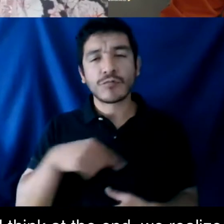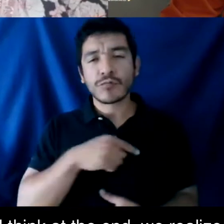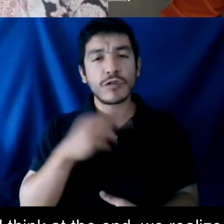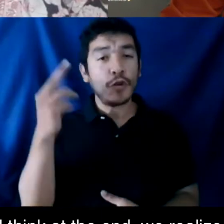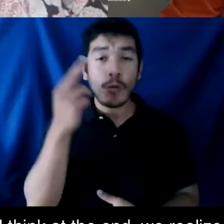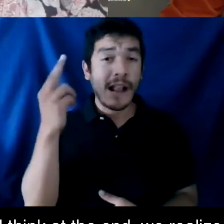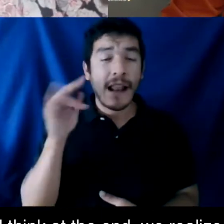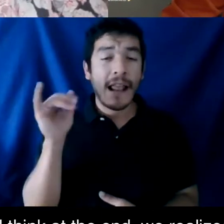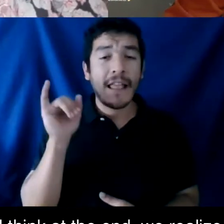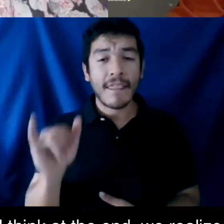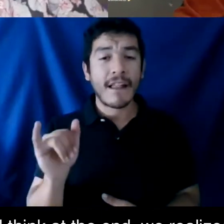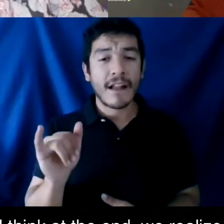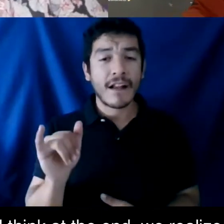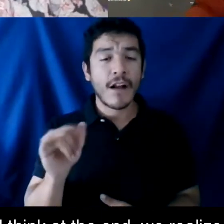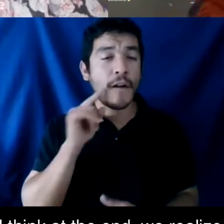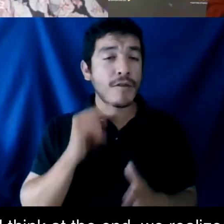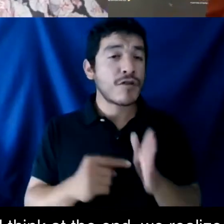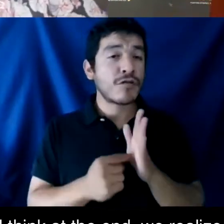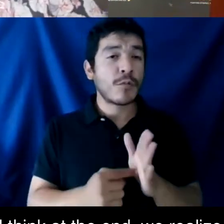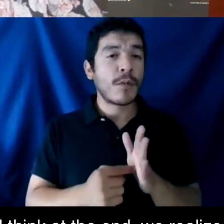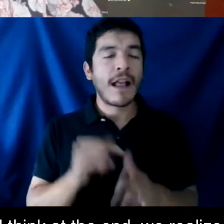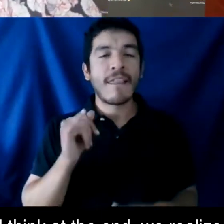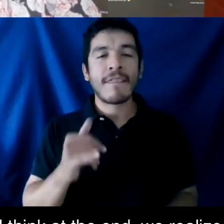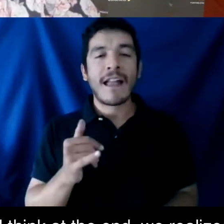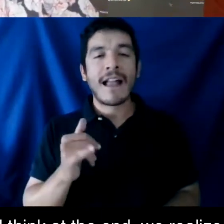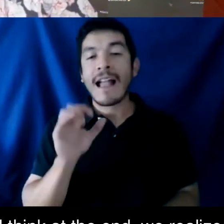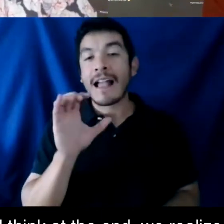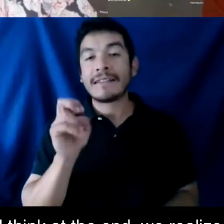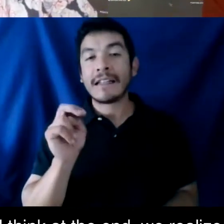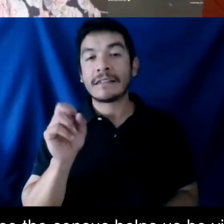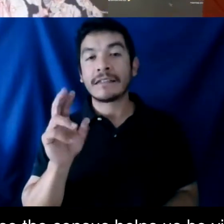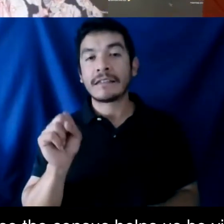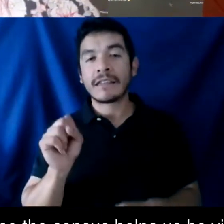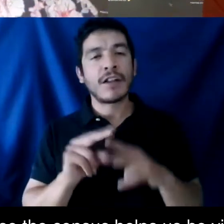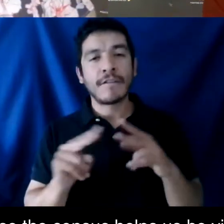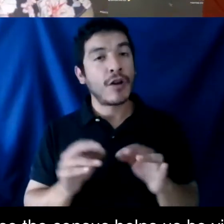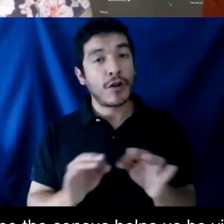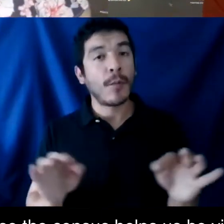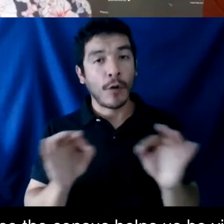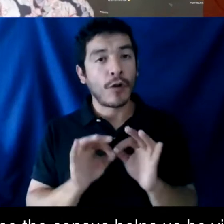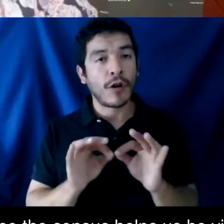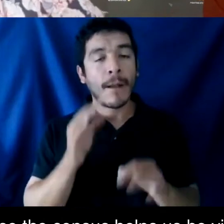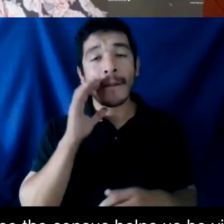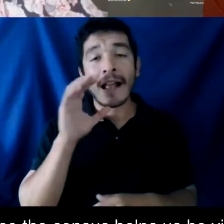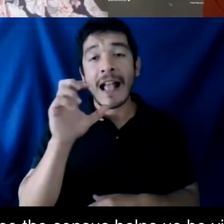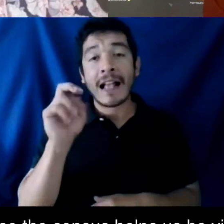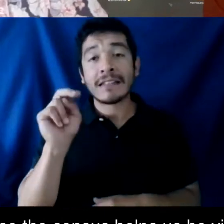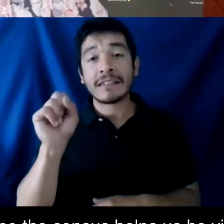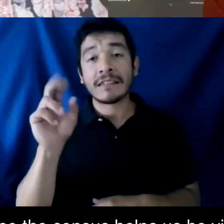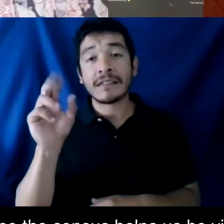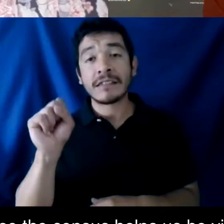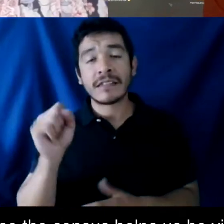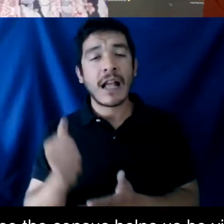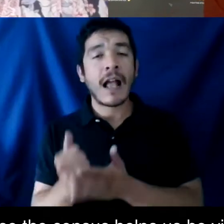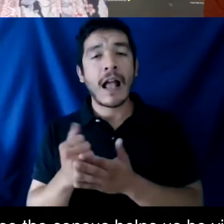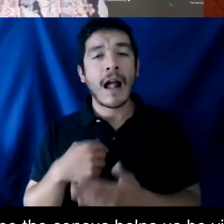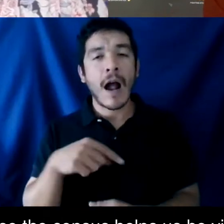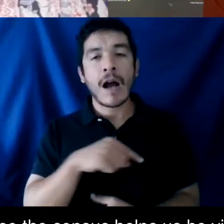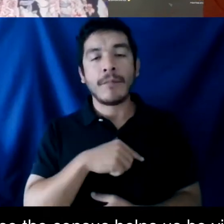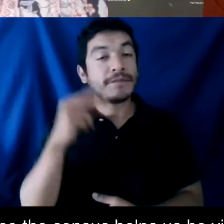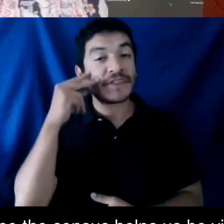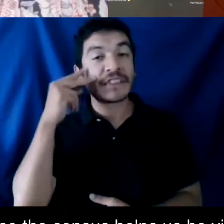realized, for example, the census was very important because the census helps us be